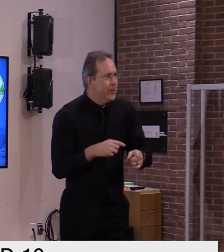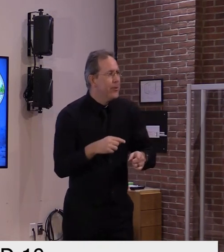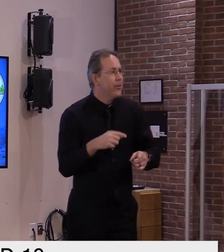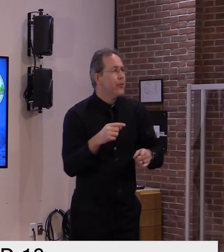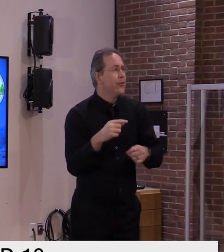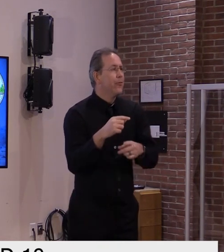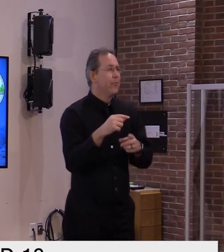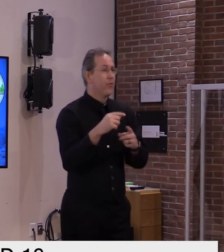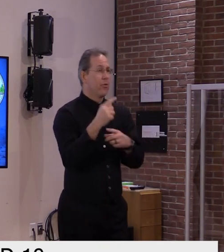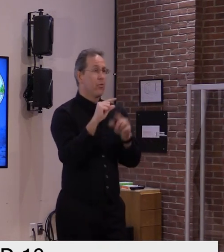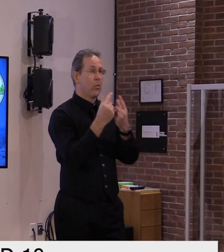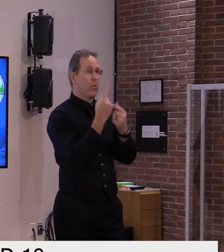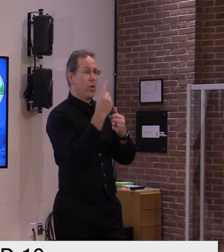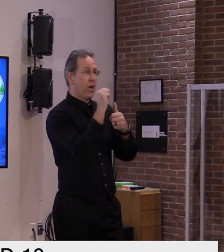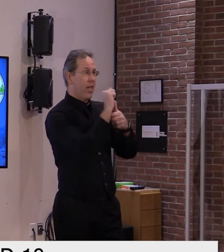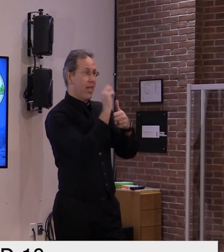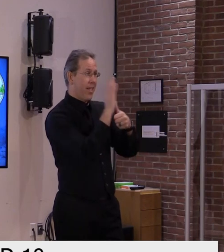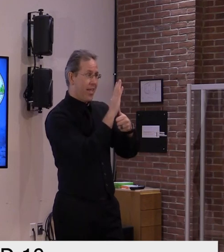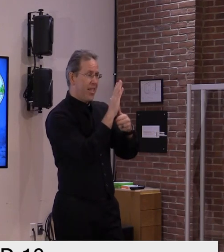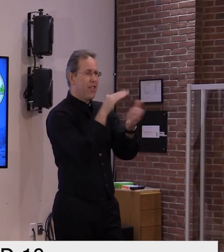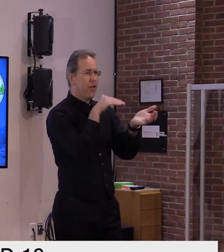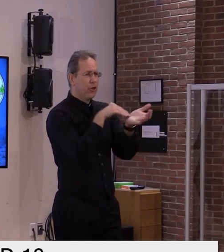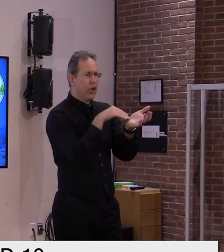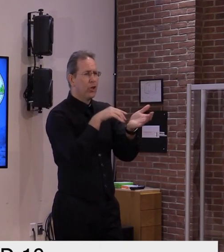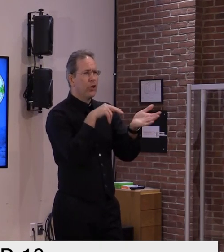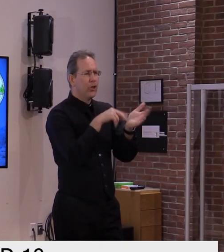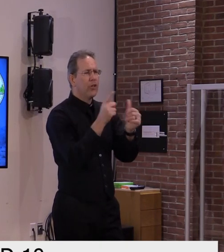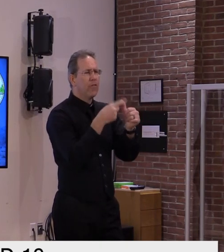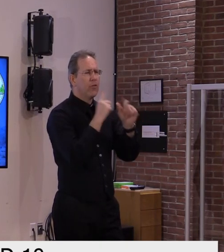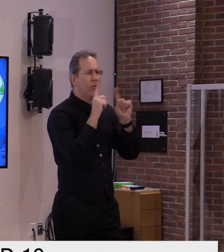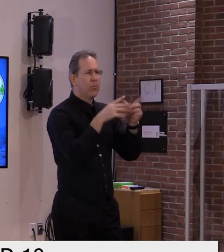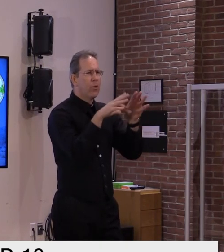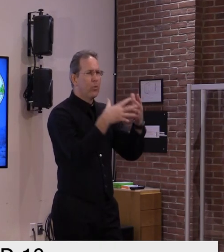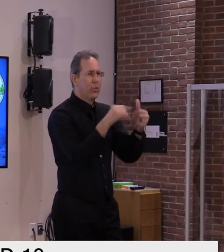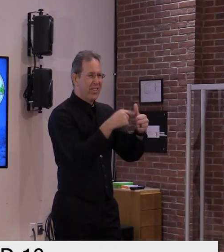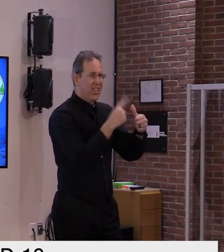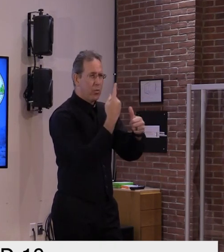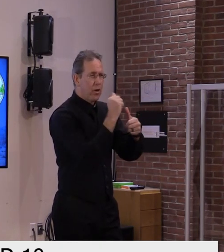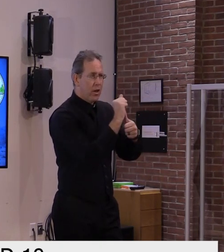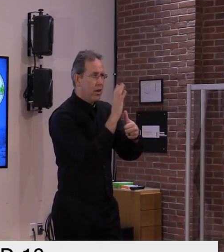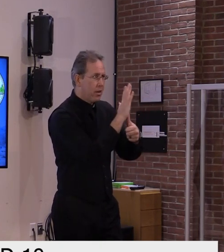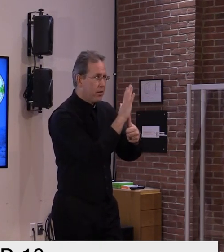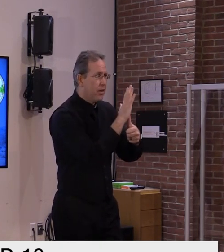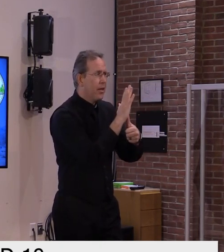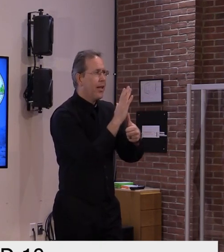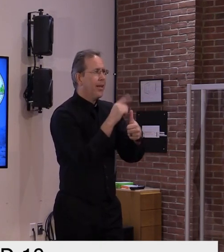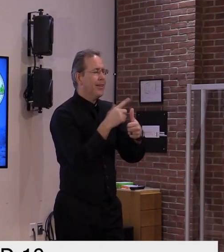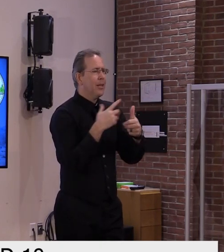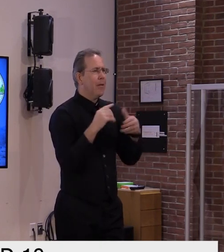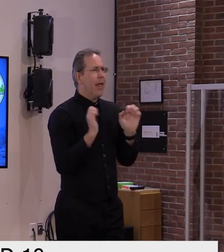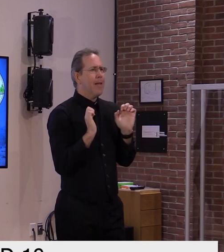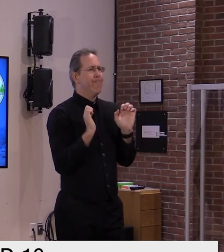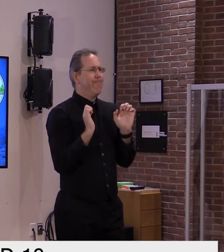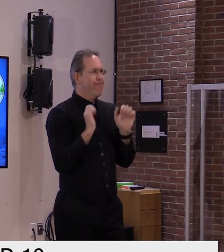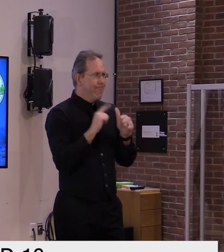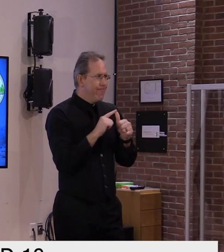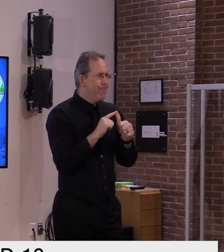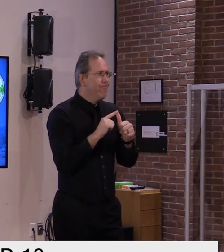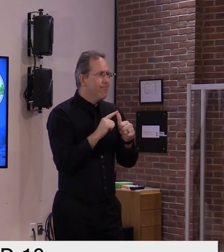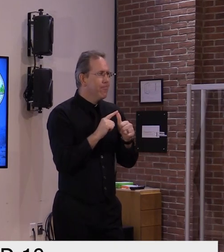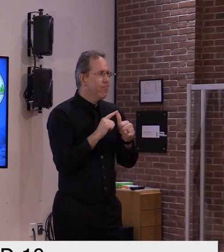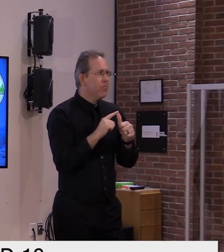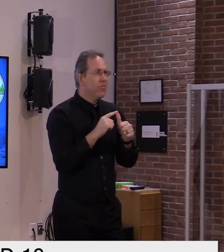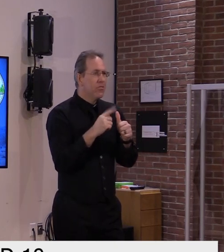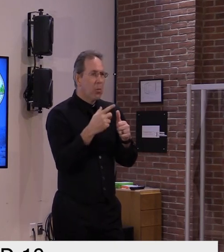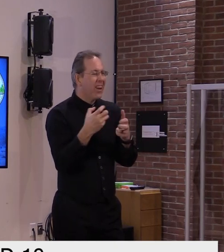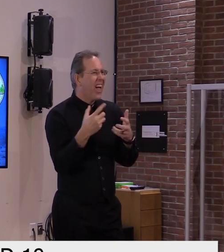they've seen over a number of weeks events unfold, they're willing to take it. So I wouldn't say that our resting